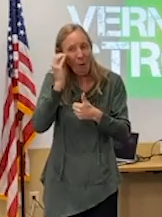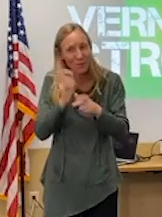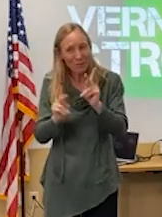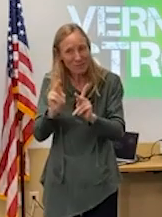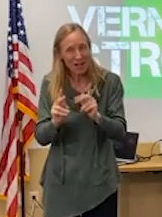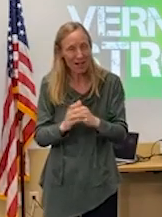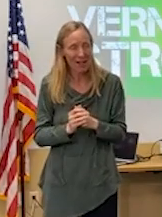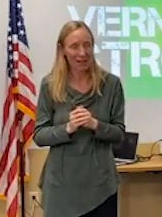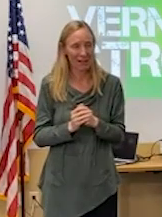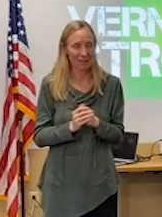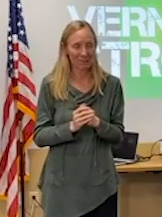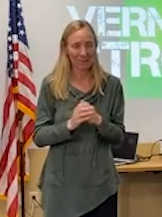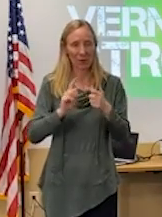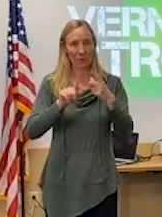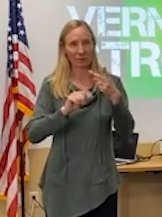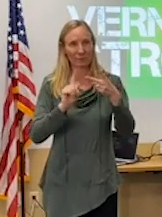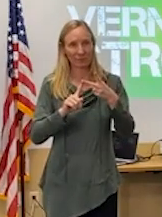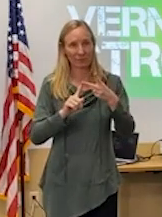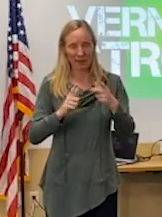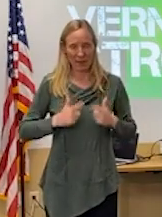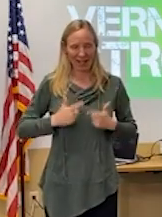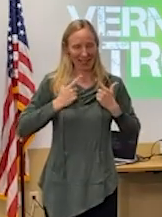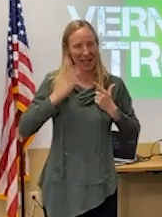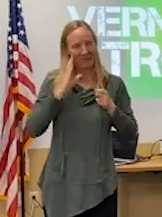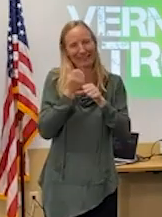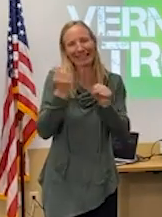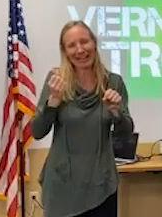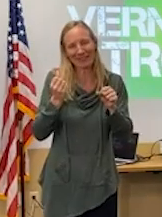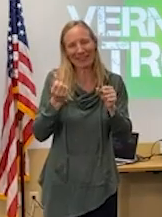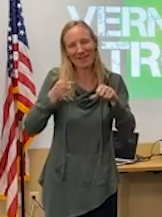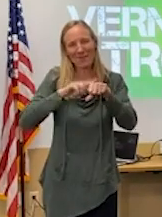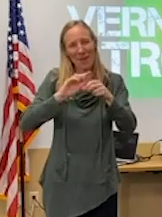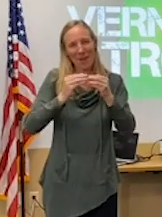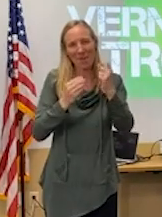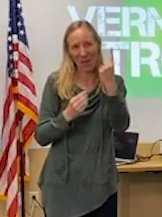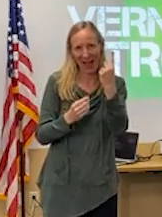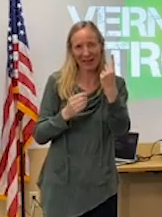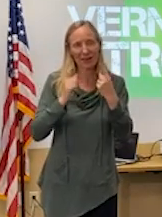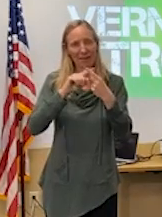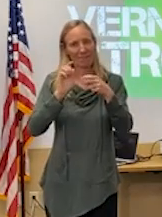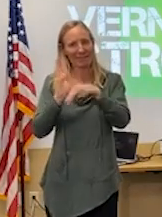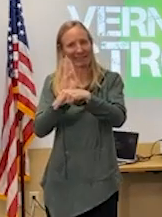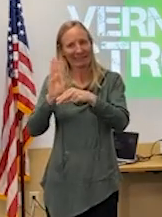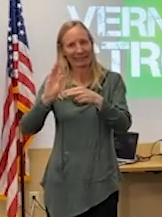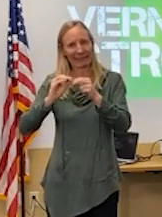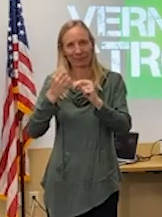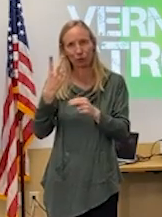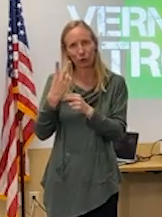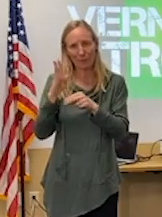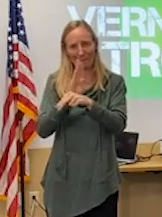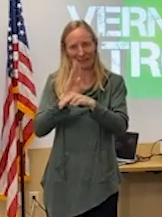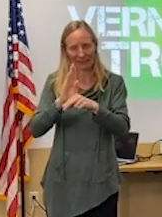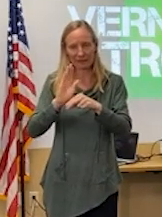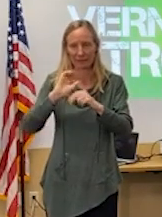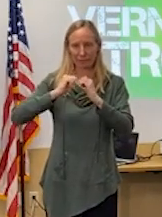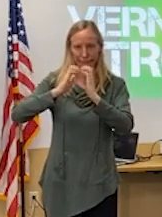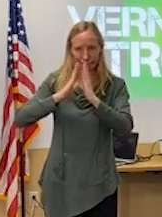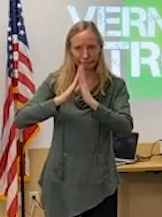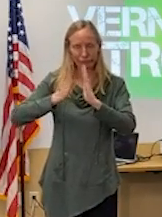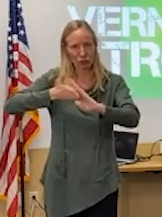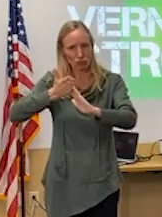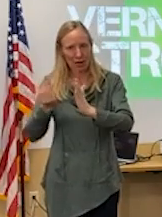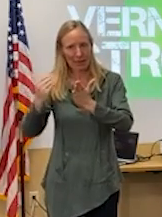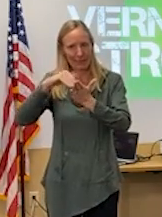to that, obviously, life and safety comes first. But getting the businesses back up and running so that we